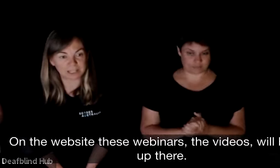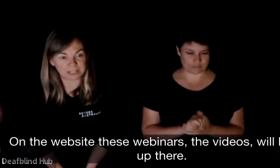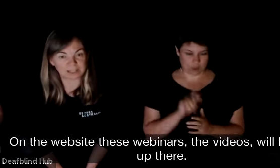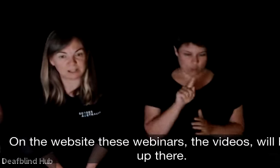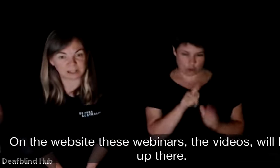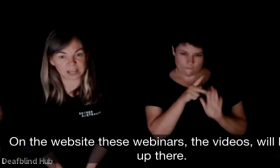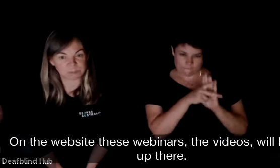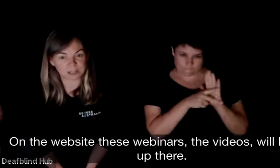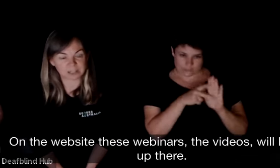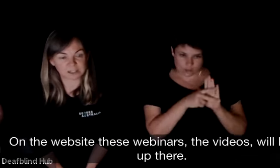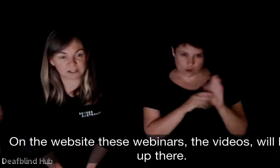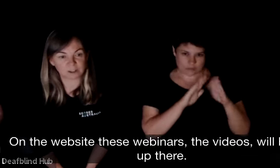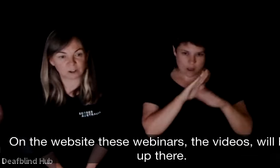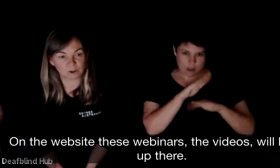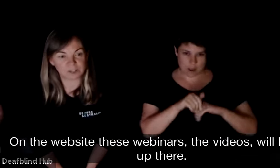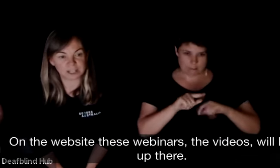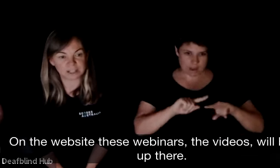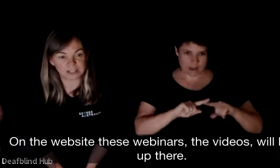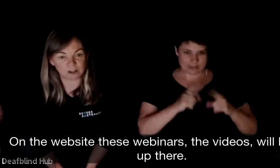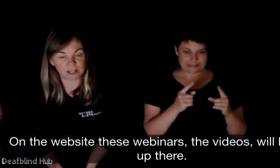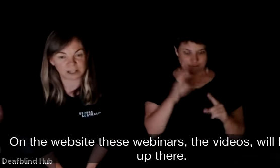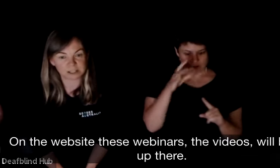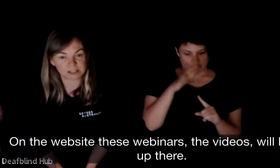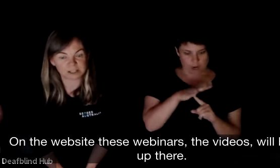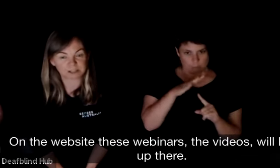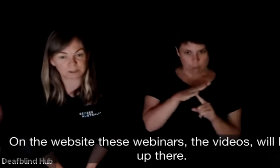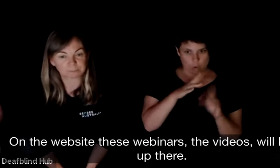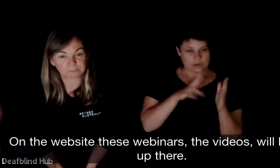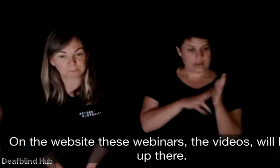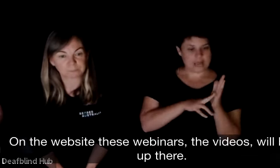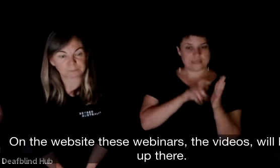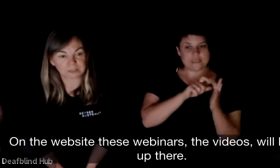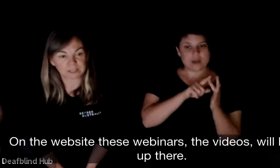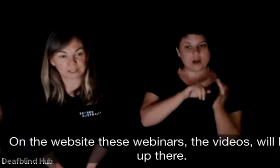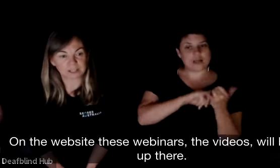about key aspects of the NDIS.